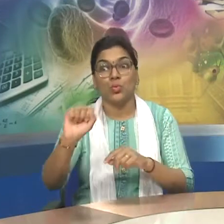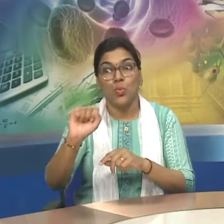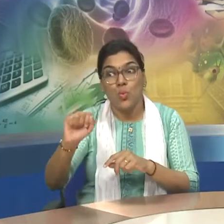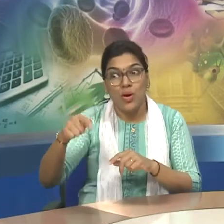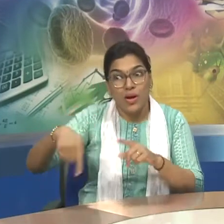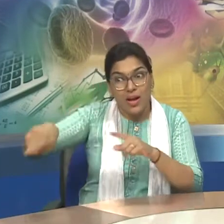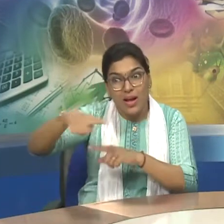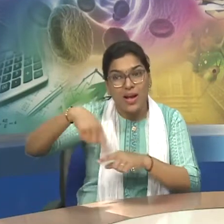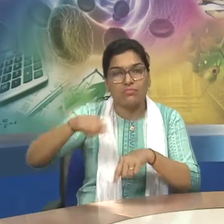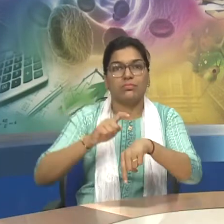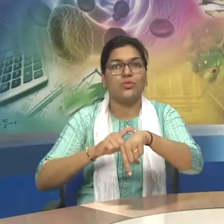Much